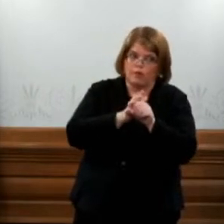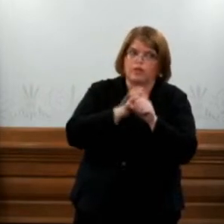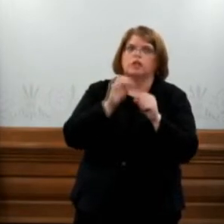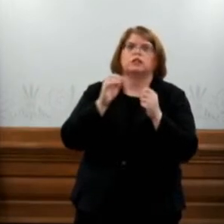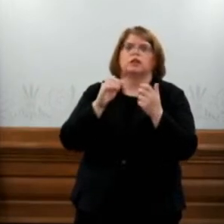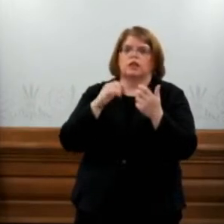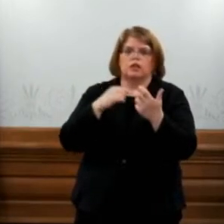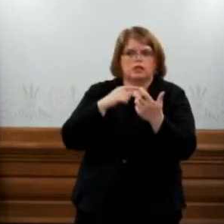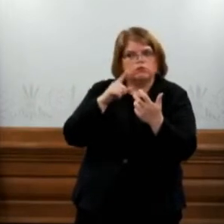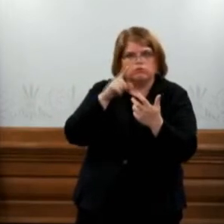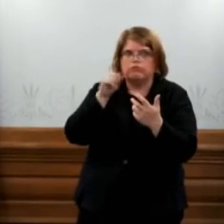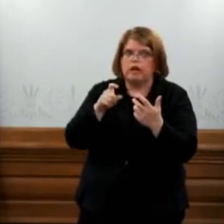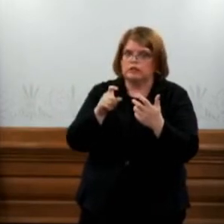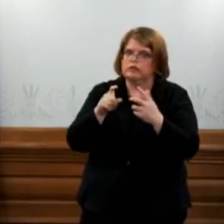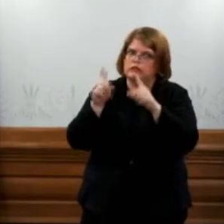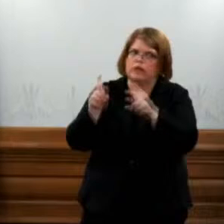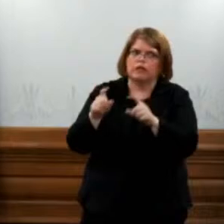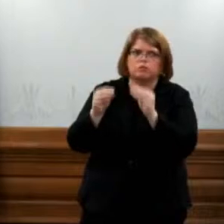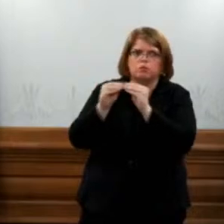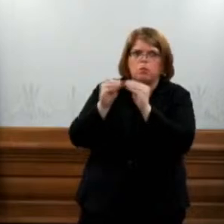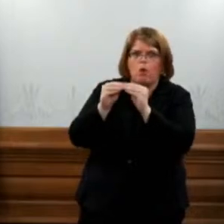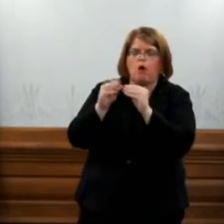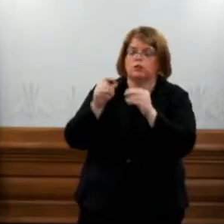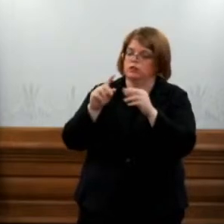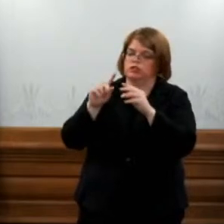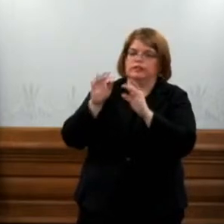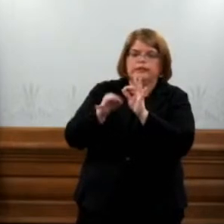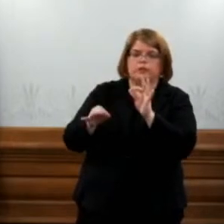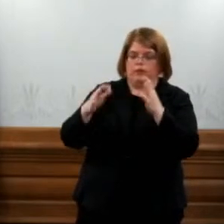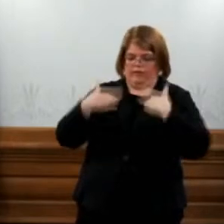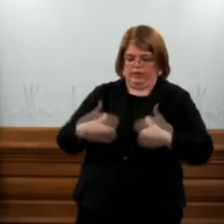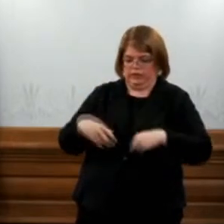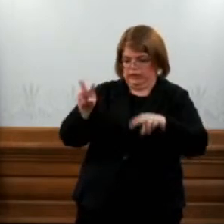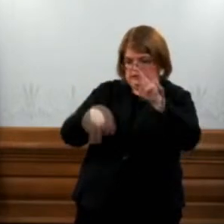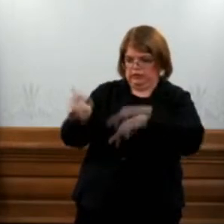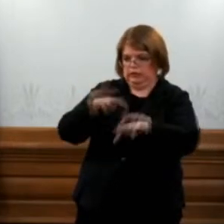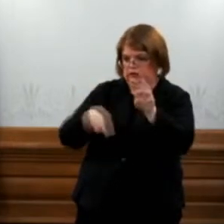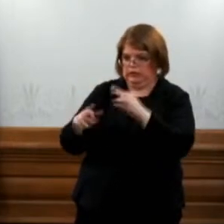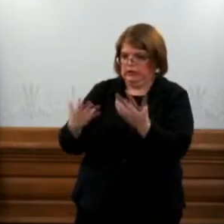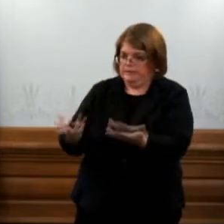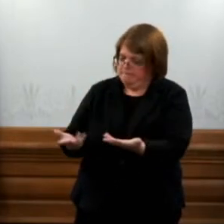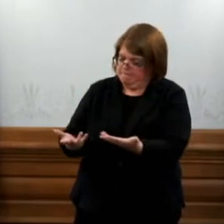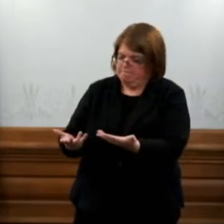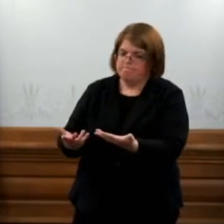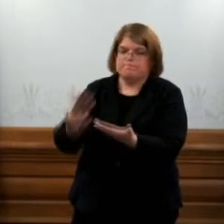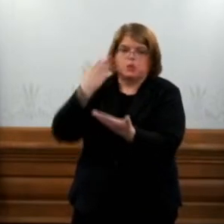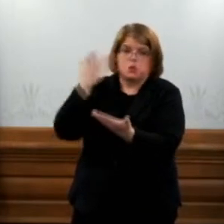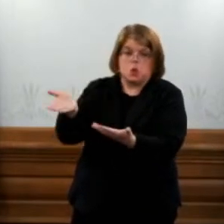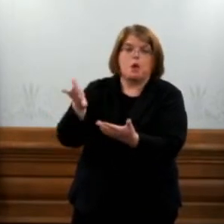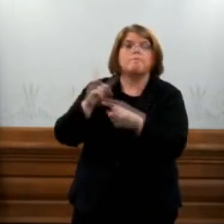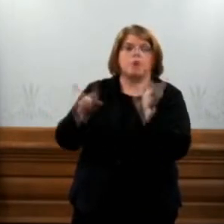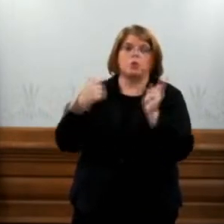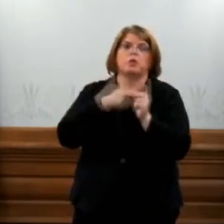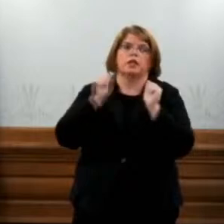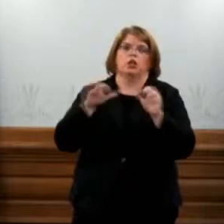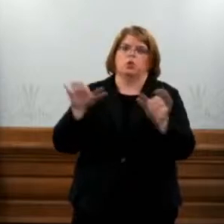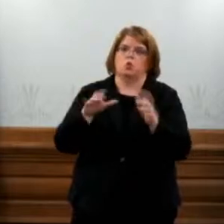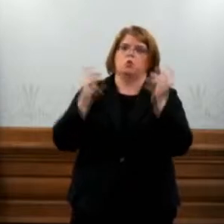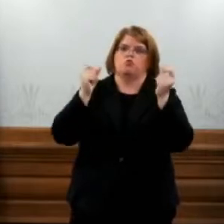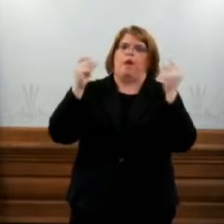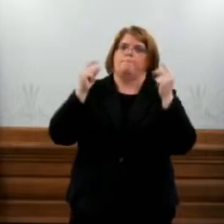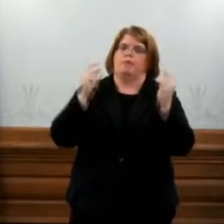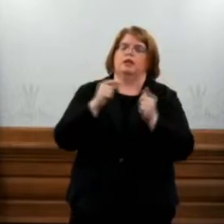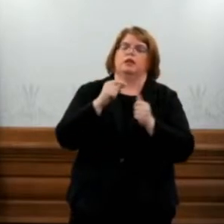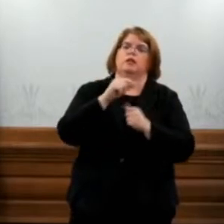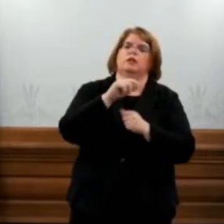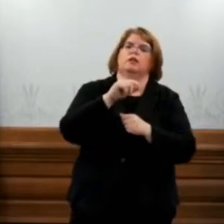else. The good news is that we can do an influenza A, influenza B, and now